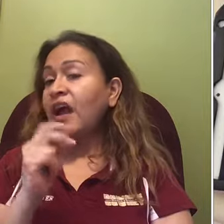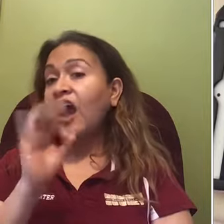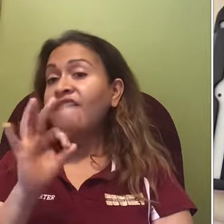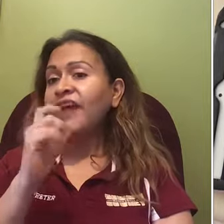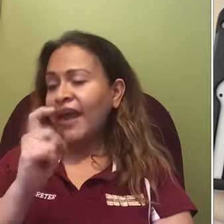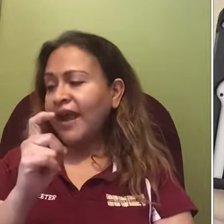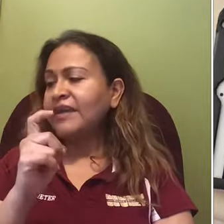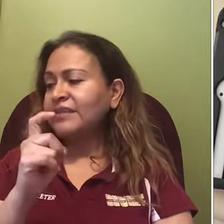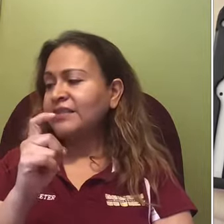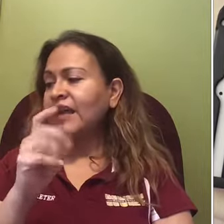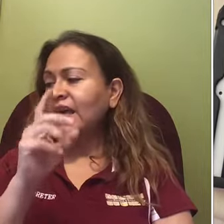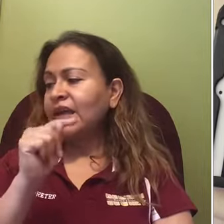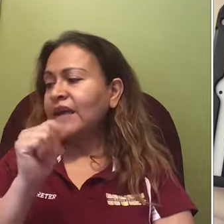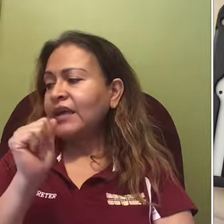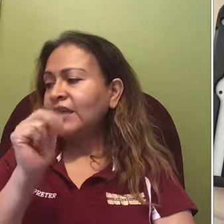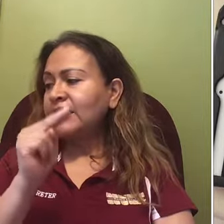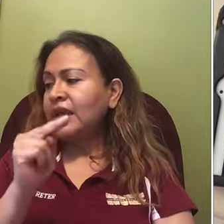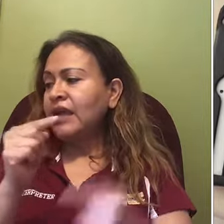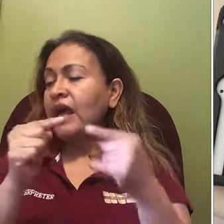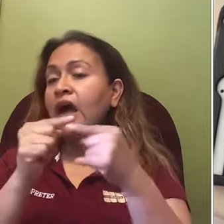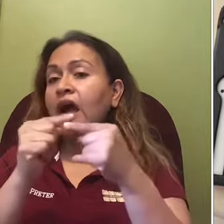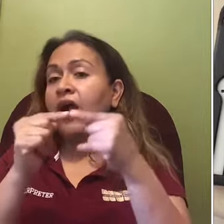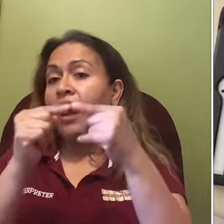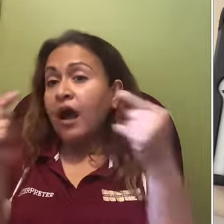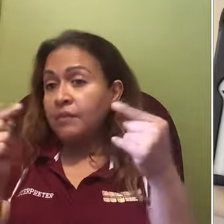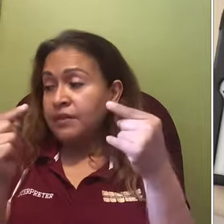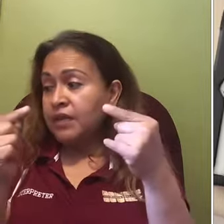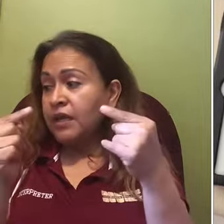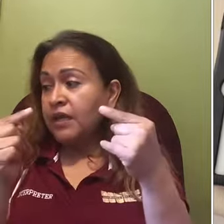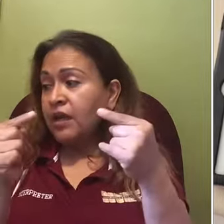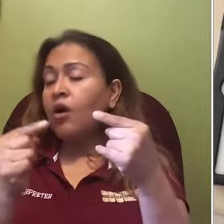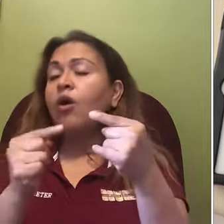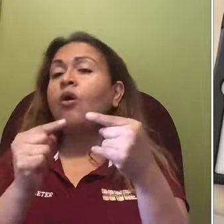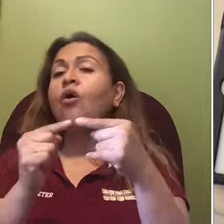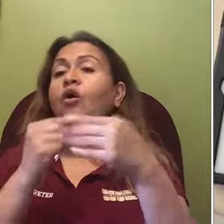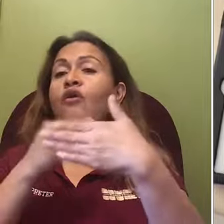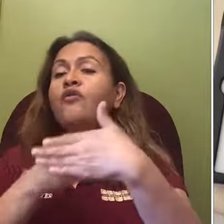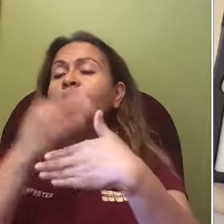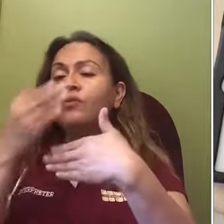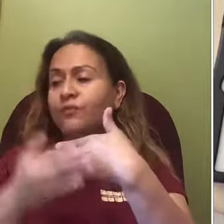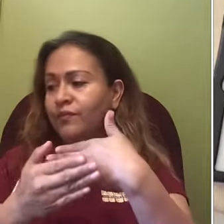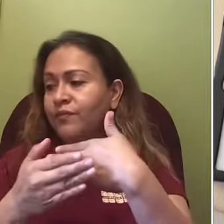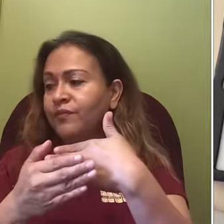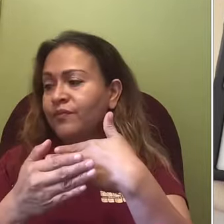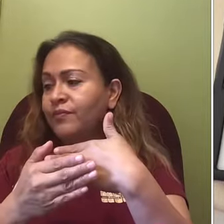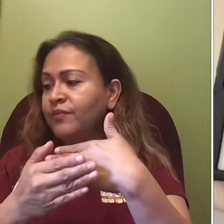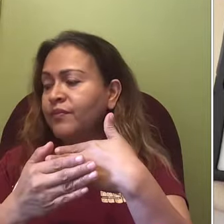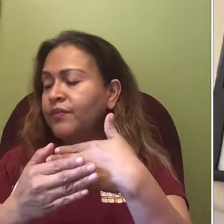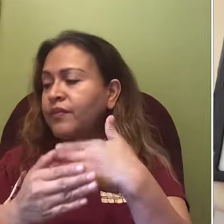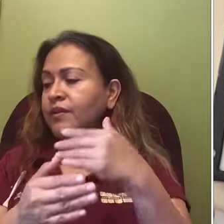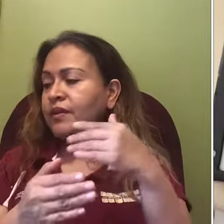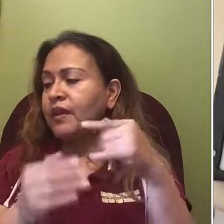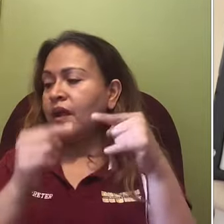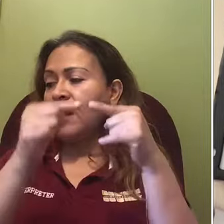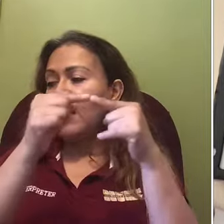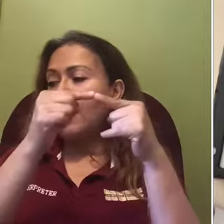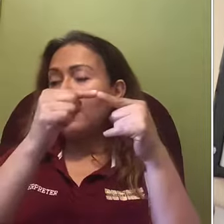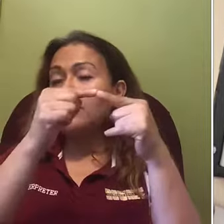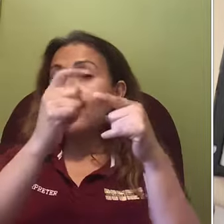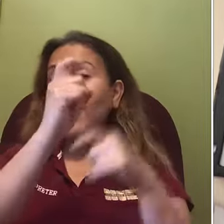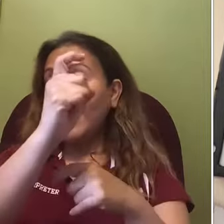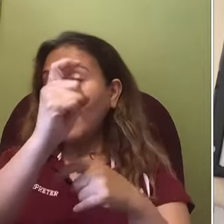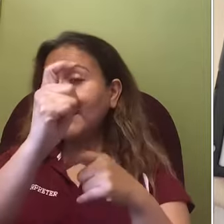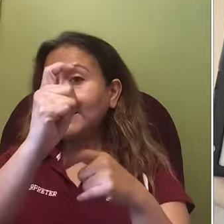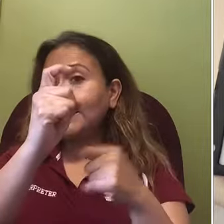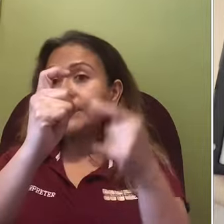x. Tangent is opposite over adjacent. So katoa. Tangent is opposite over adjacent. Opposite over adjacent.